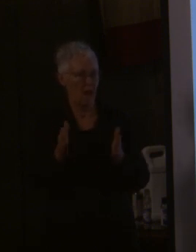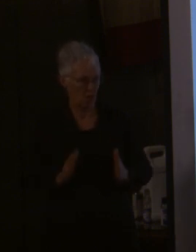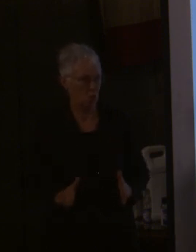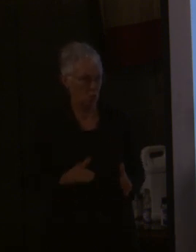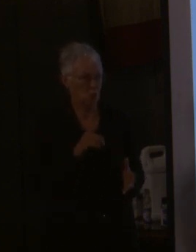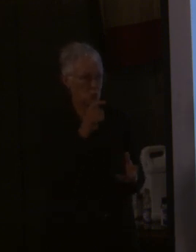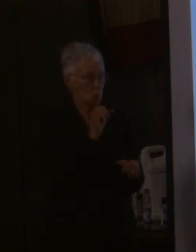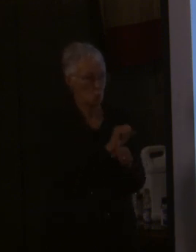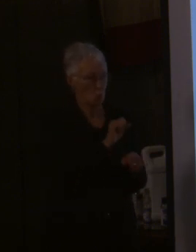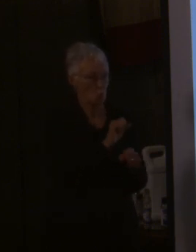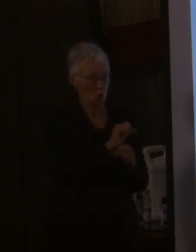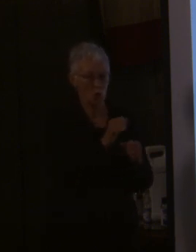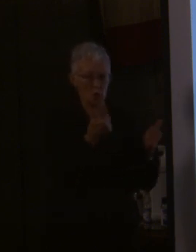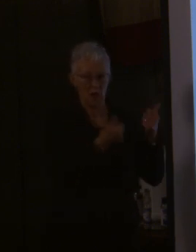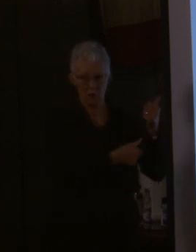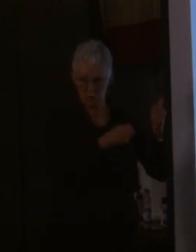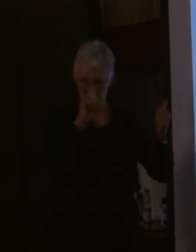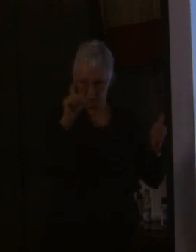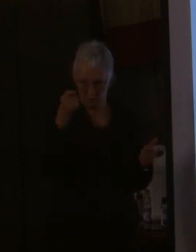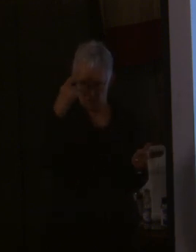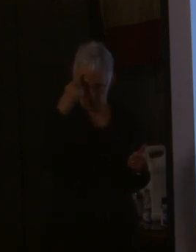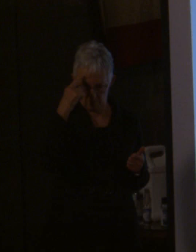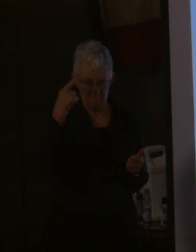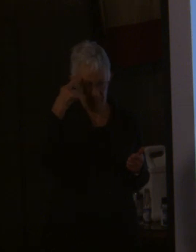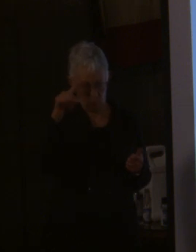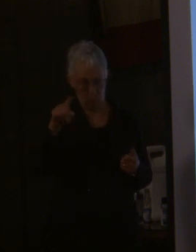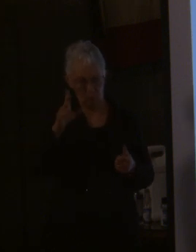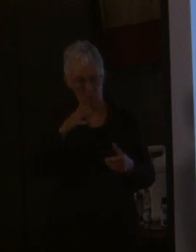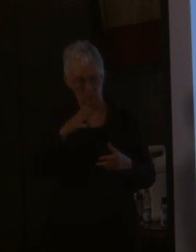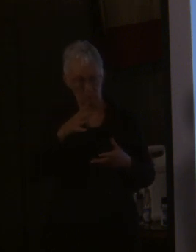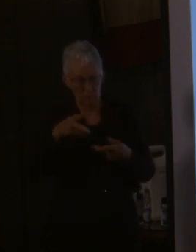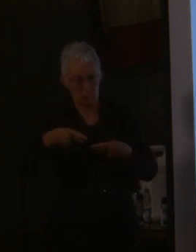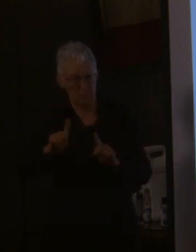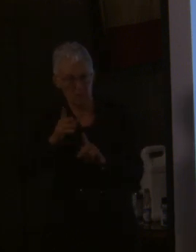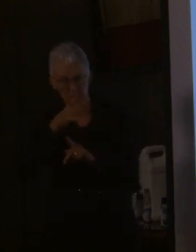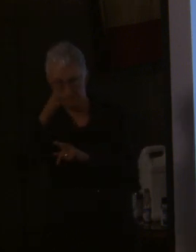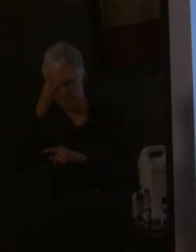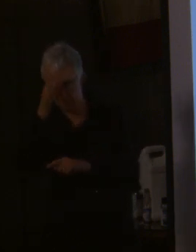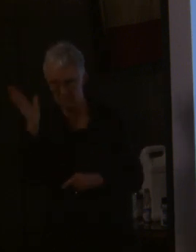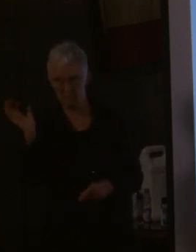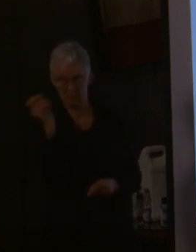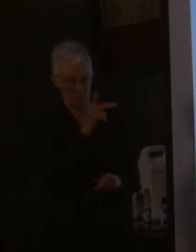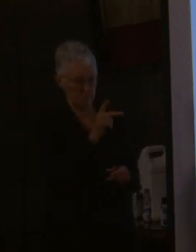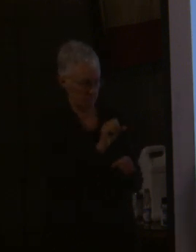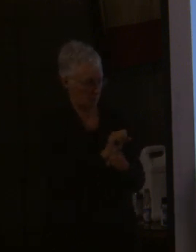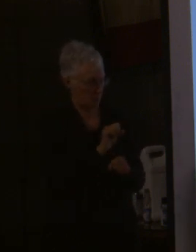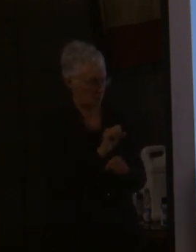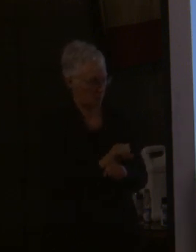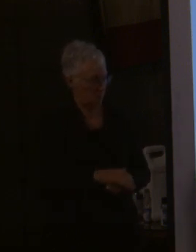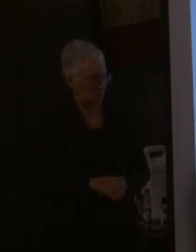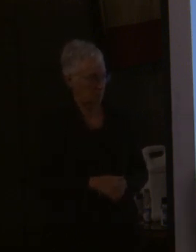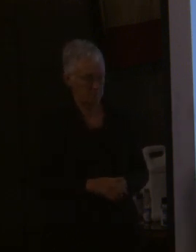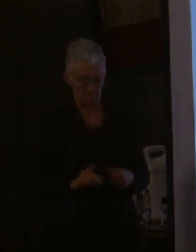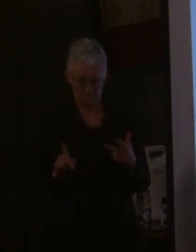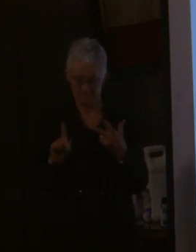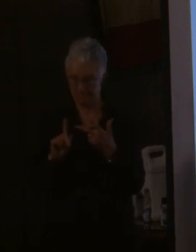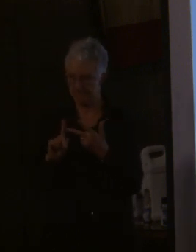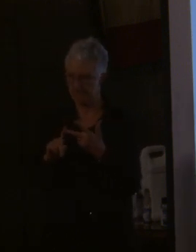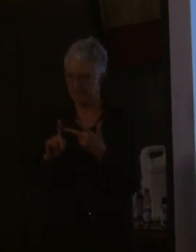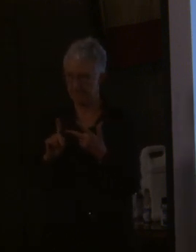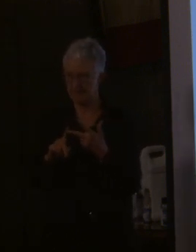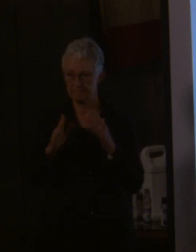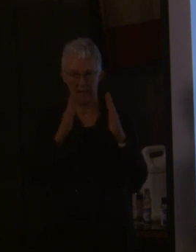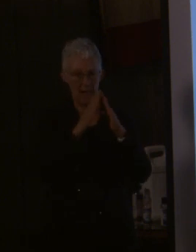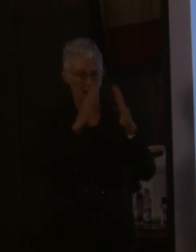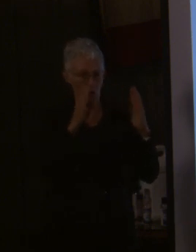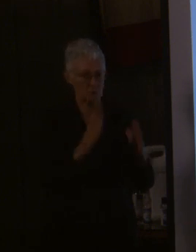our most crucial workforce to allow our parents to get back to work. Number three, housing and shelter